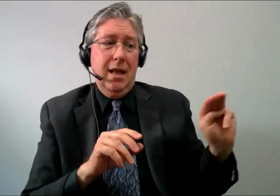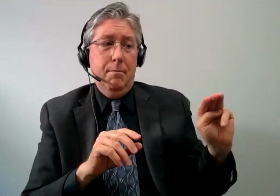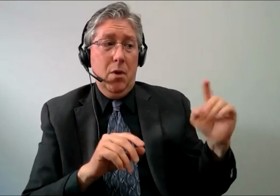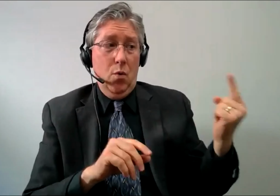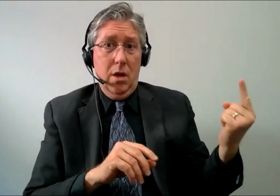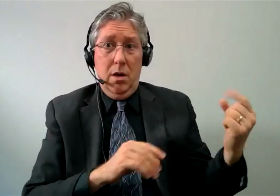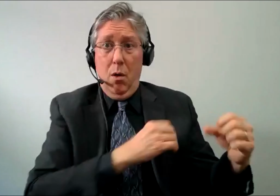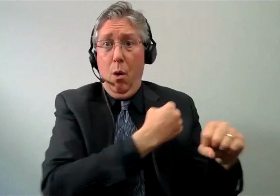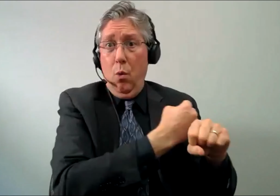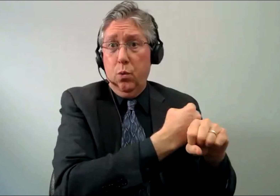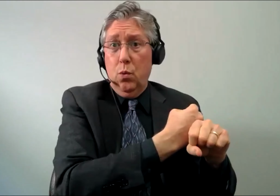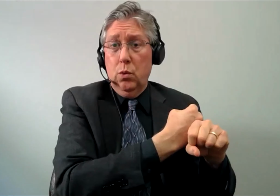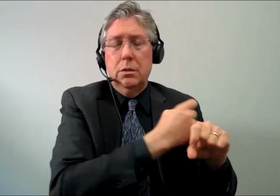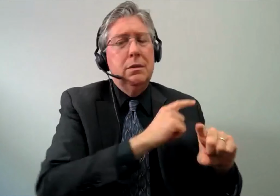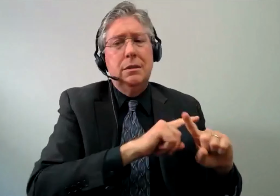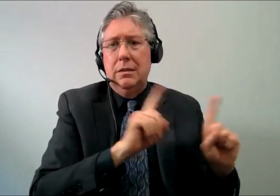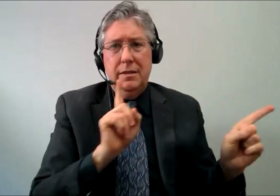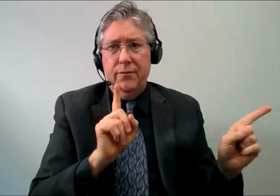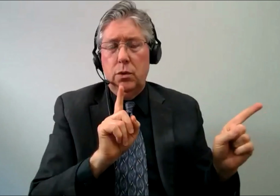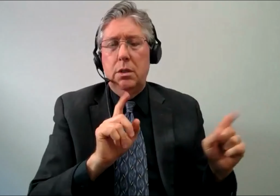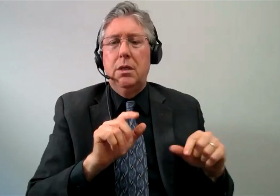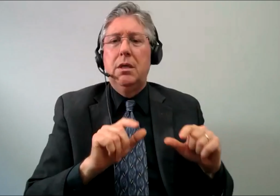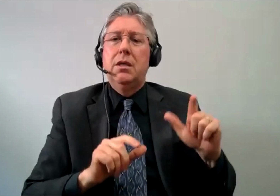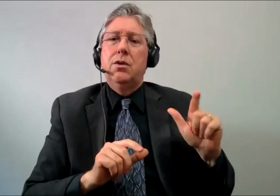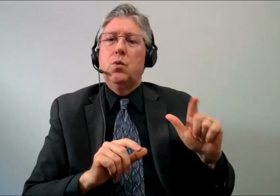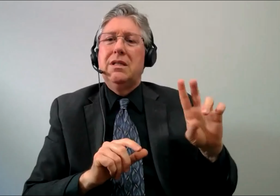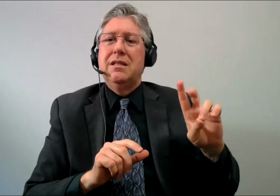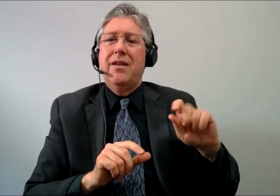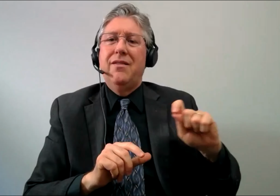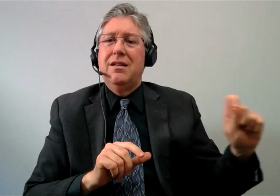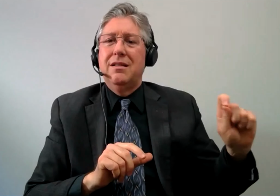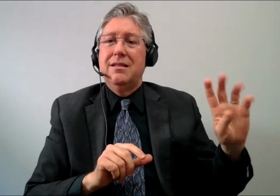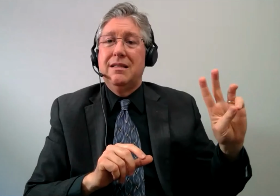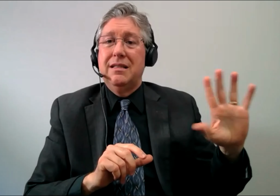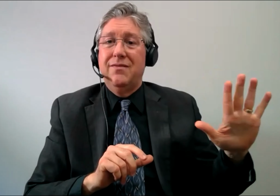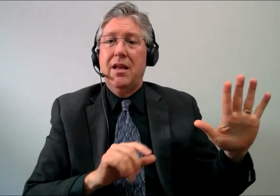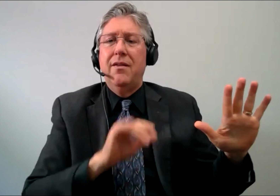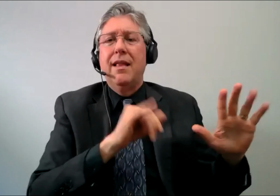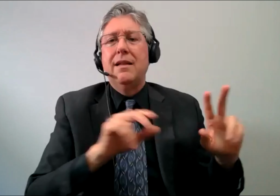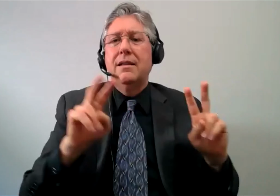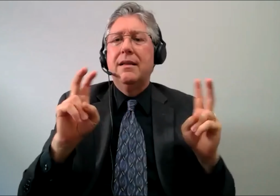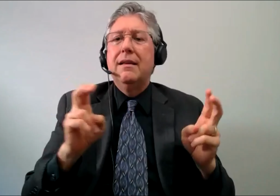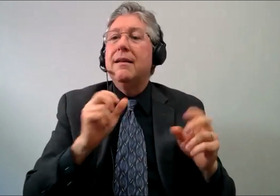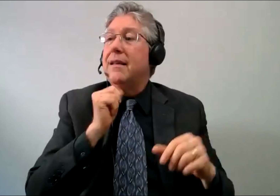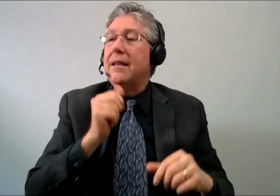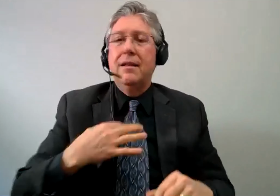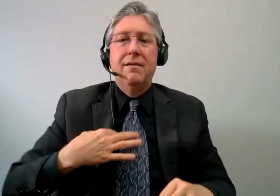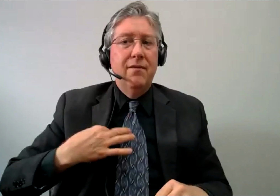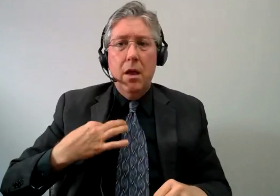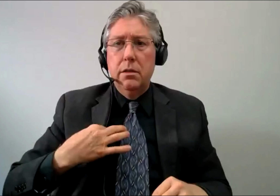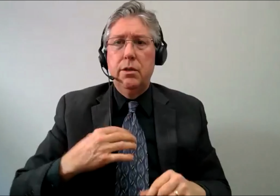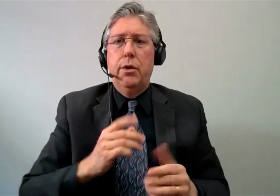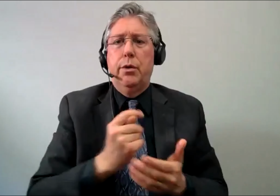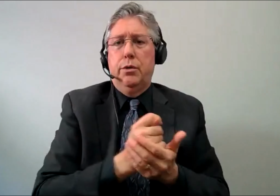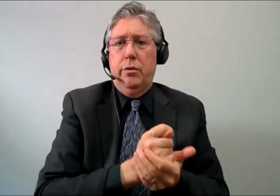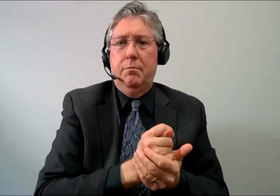any changes to 2765, which refers to our involuntary treatment approaches.